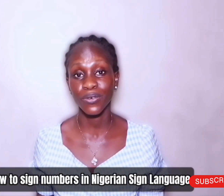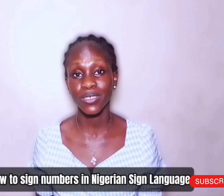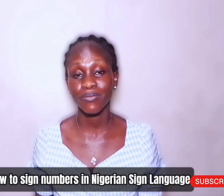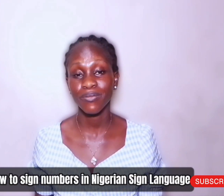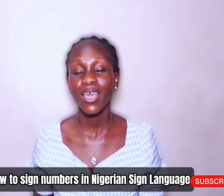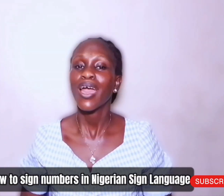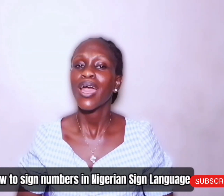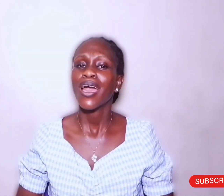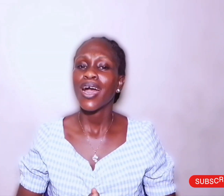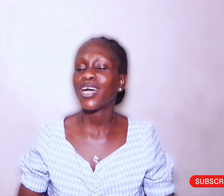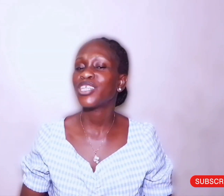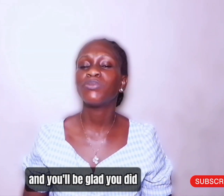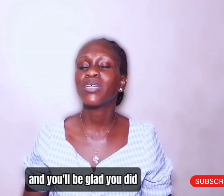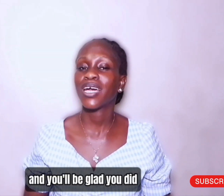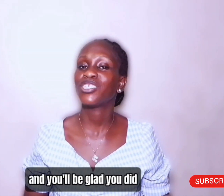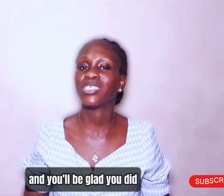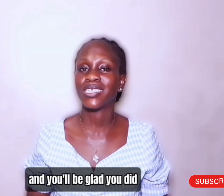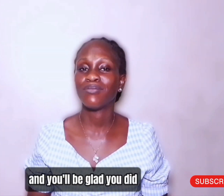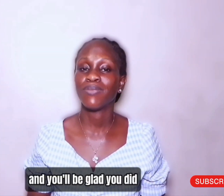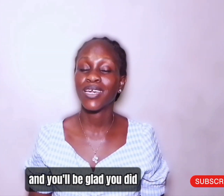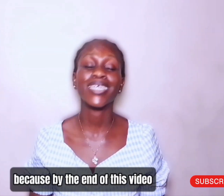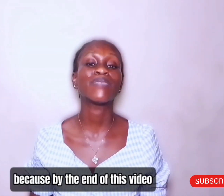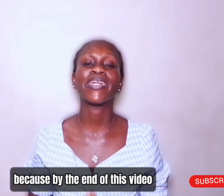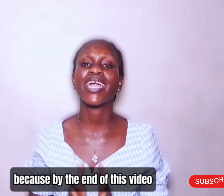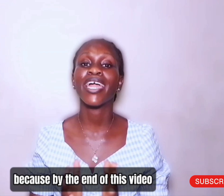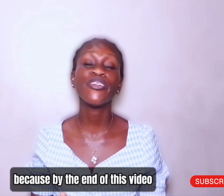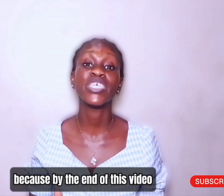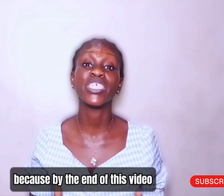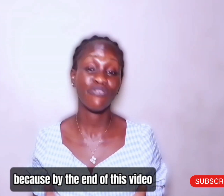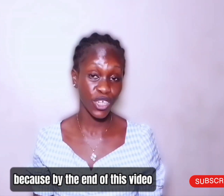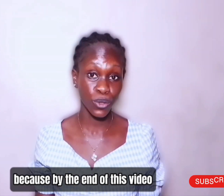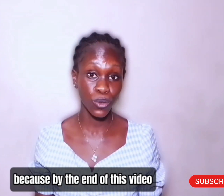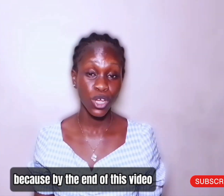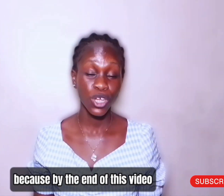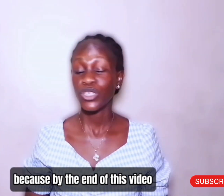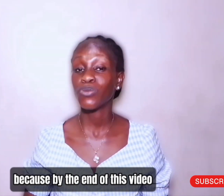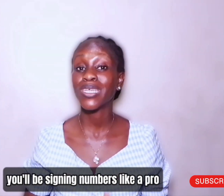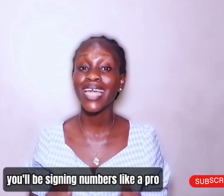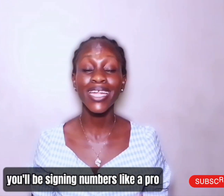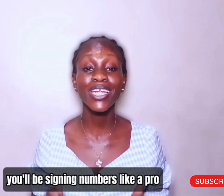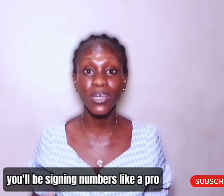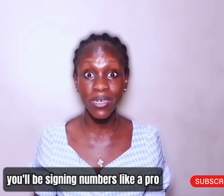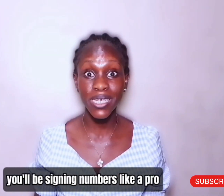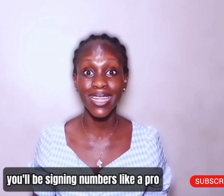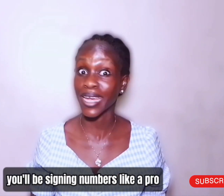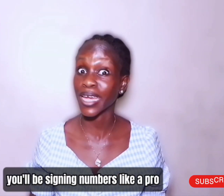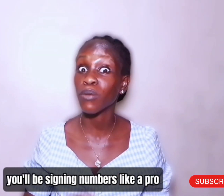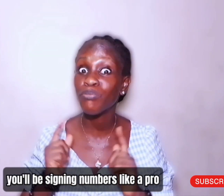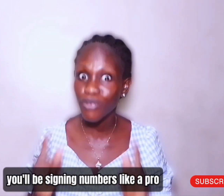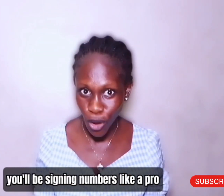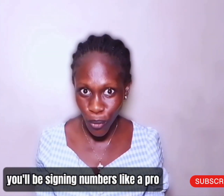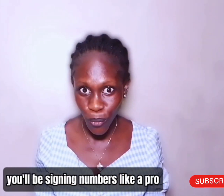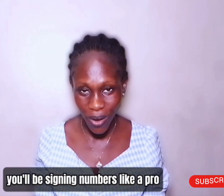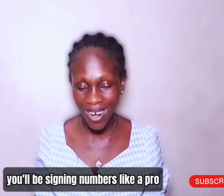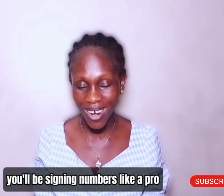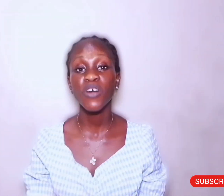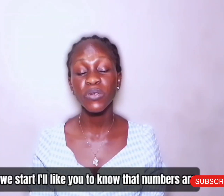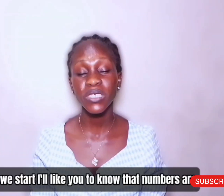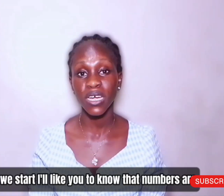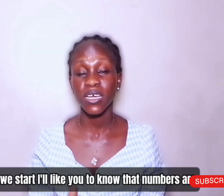Language. And you'll be glad you did, because by the end of this video, you'll be signing numbers like a pro. Before we start,